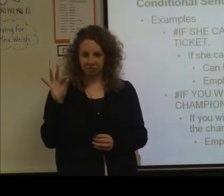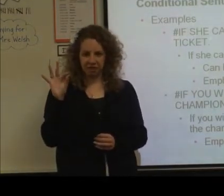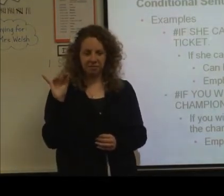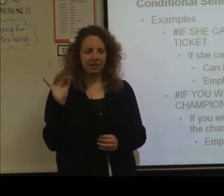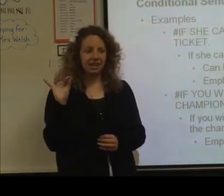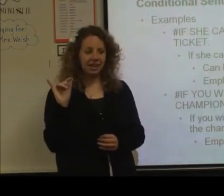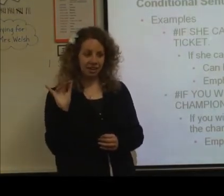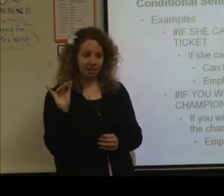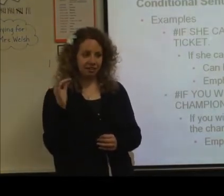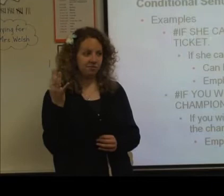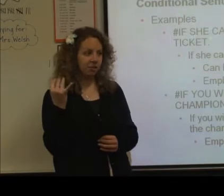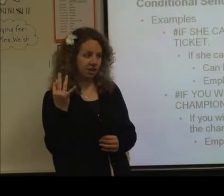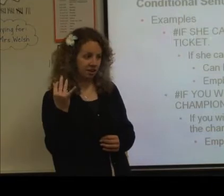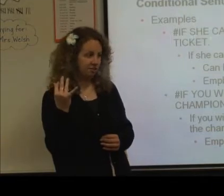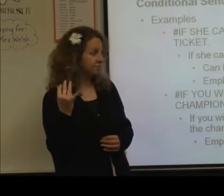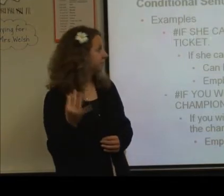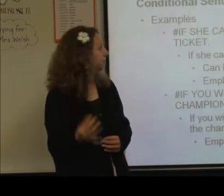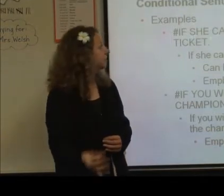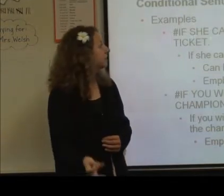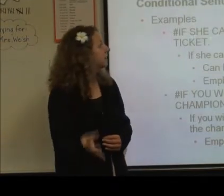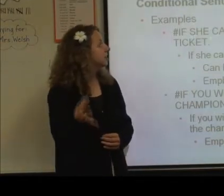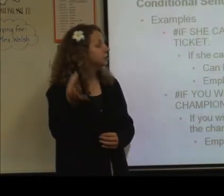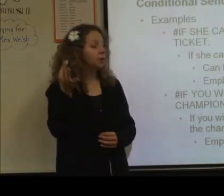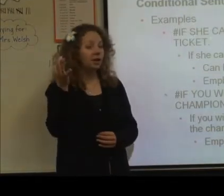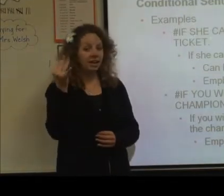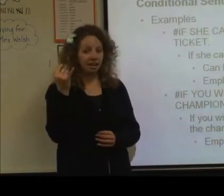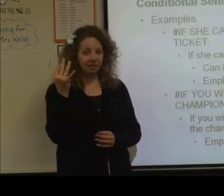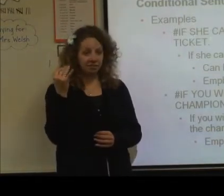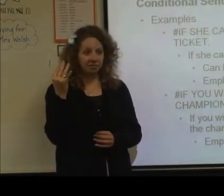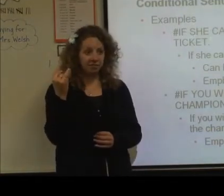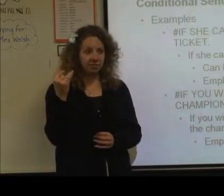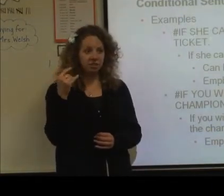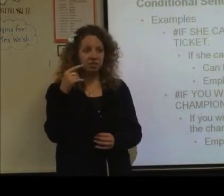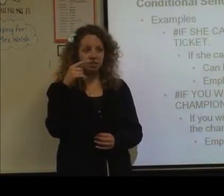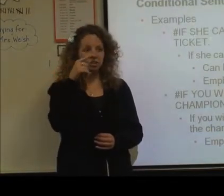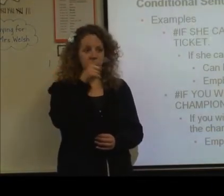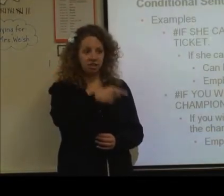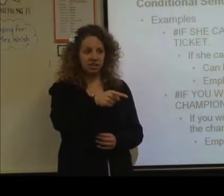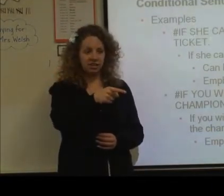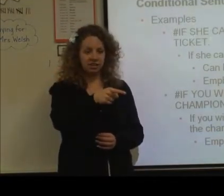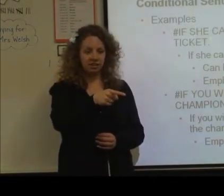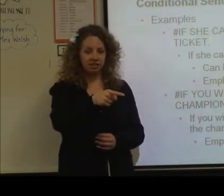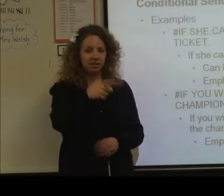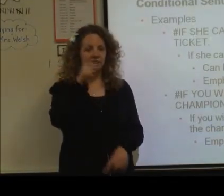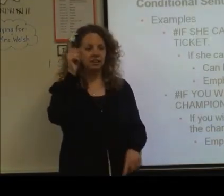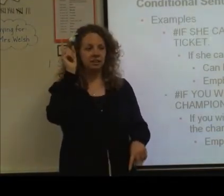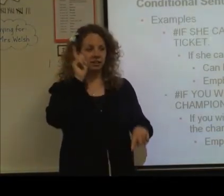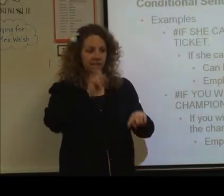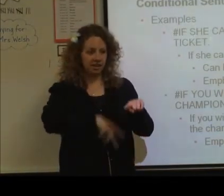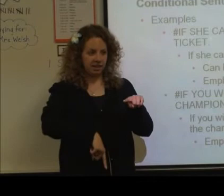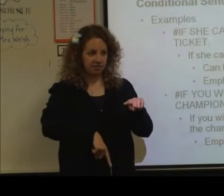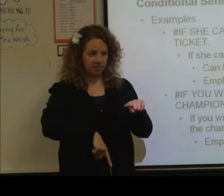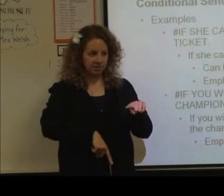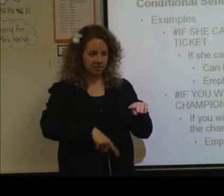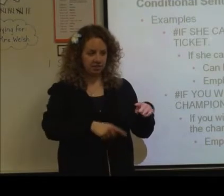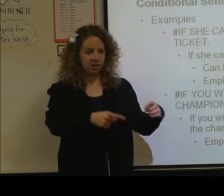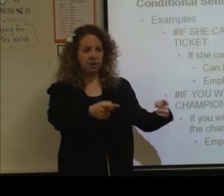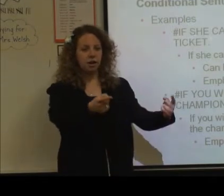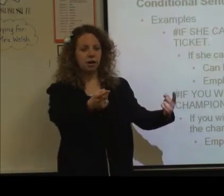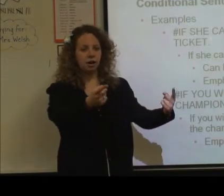Okay? If or if. So if she can't